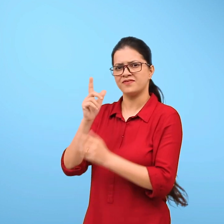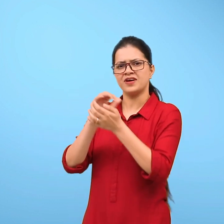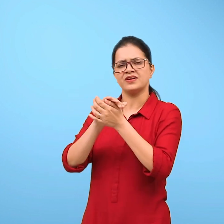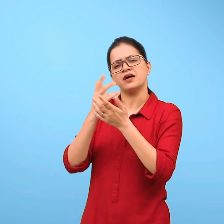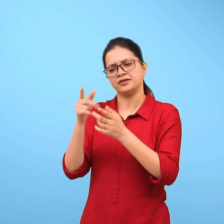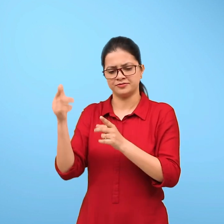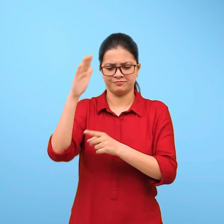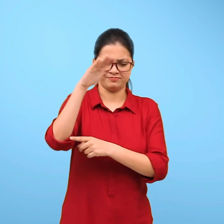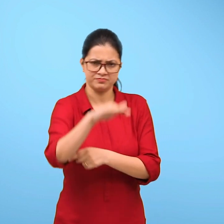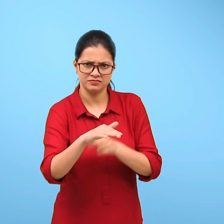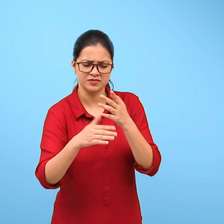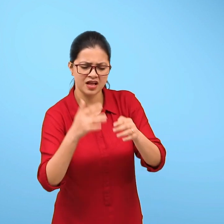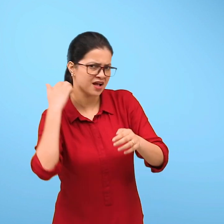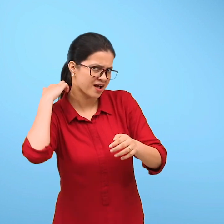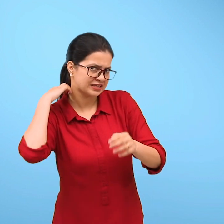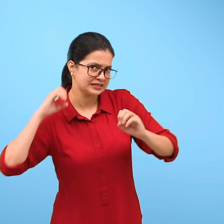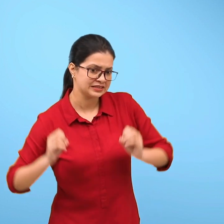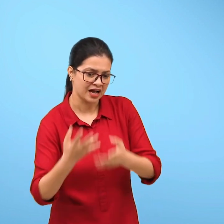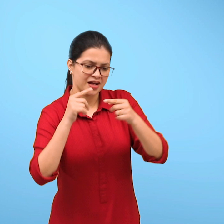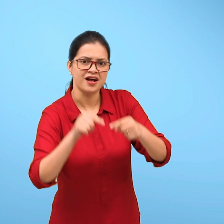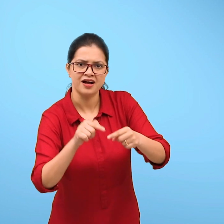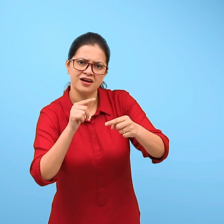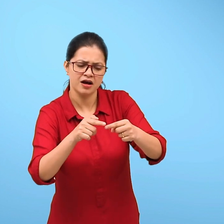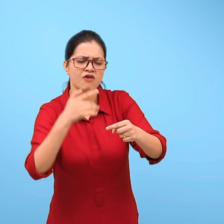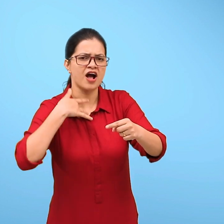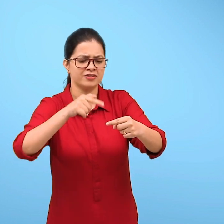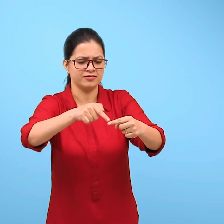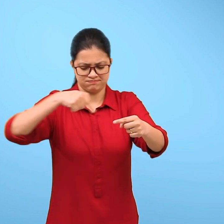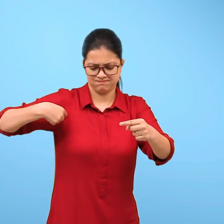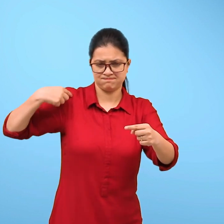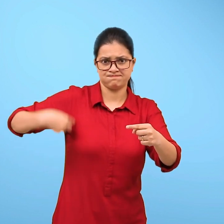Starting from the neck, move your fingers downwards on the back of your friend.